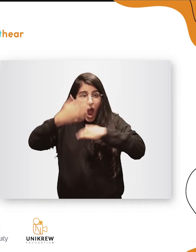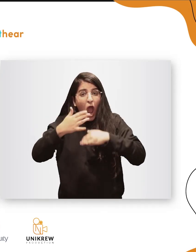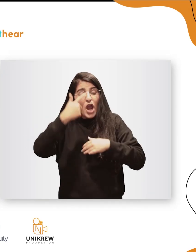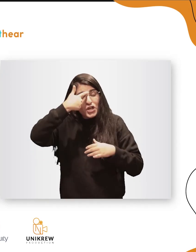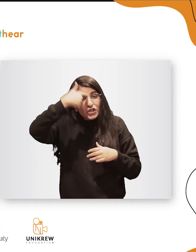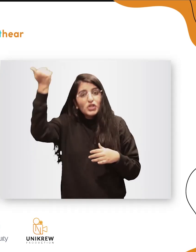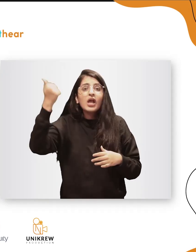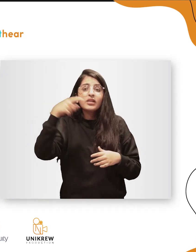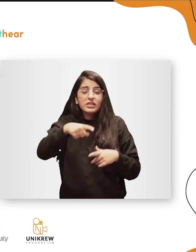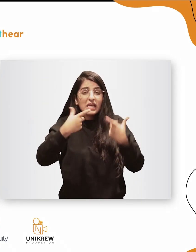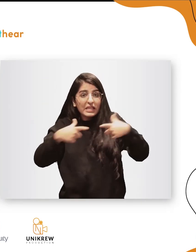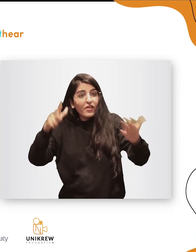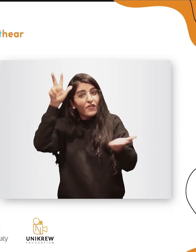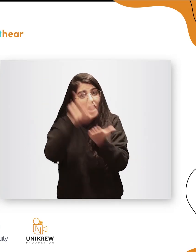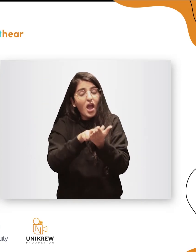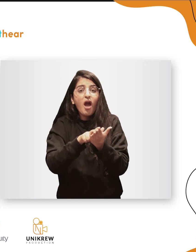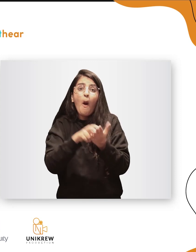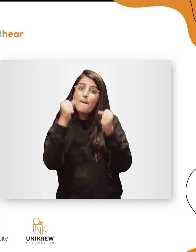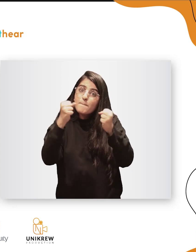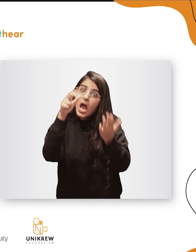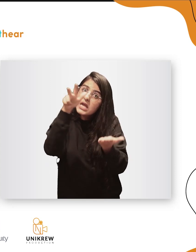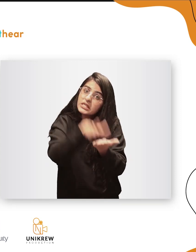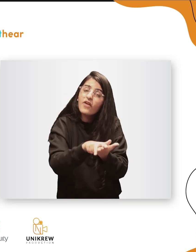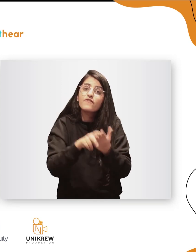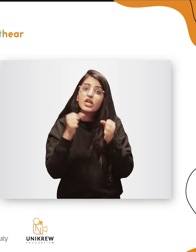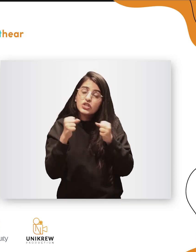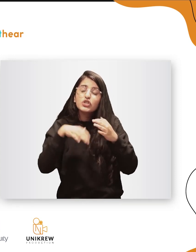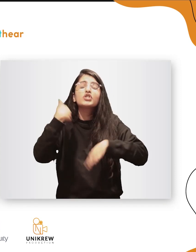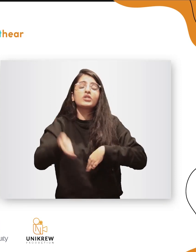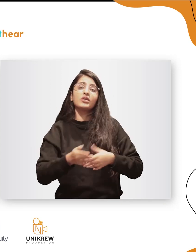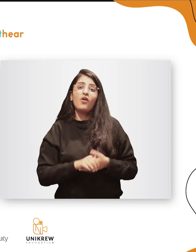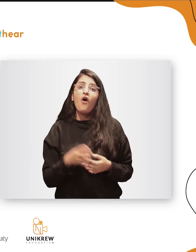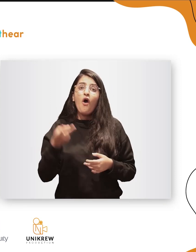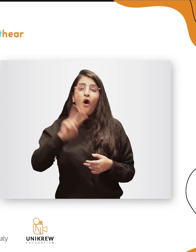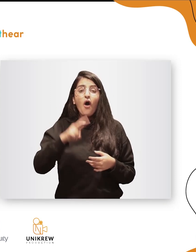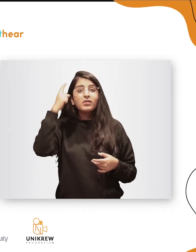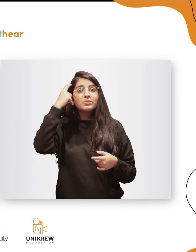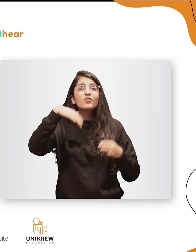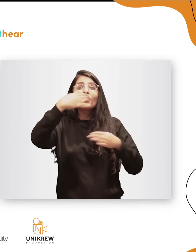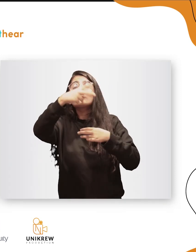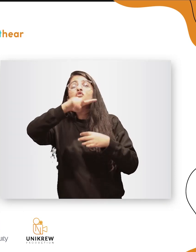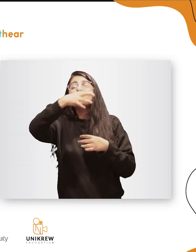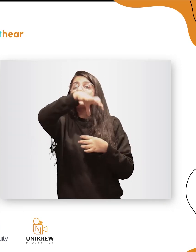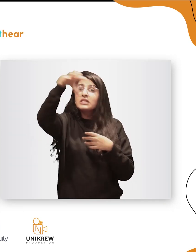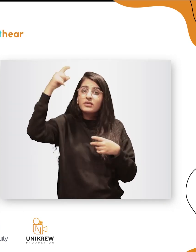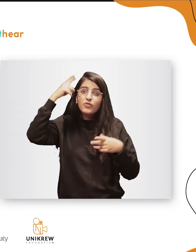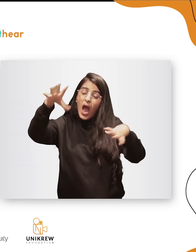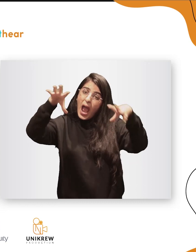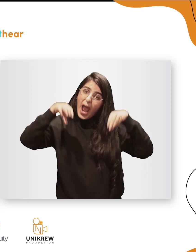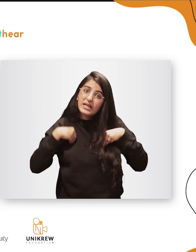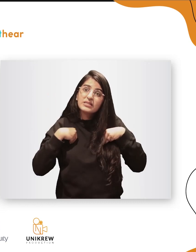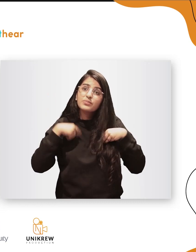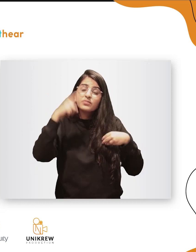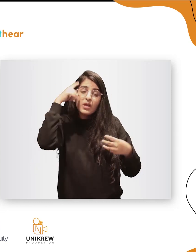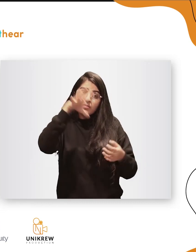soon be notified in Sindh as an official language, and we aim to take that forward to the federal government as well,